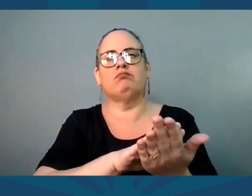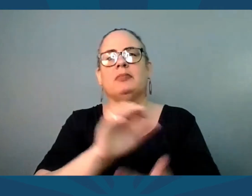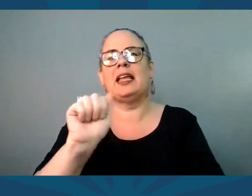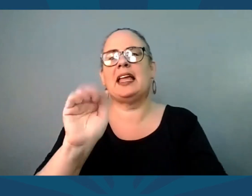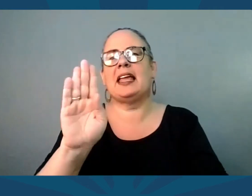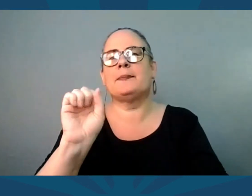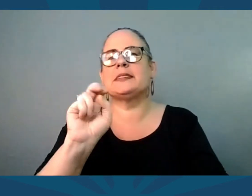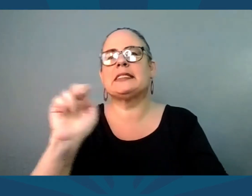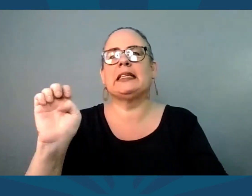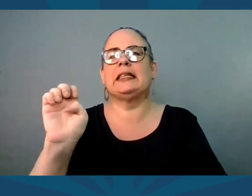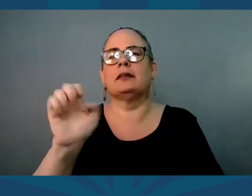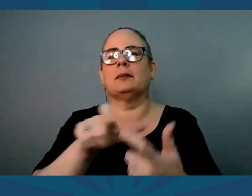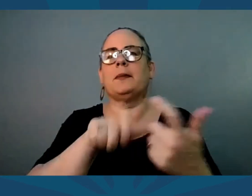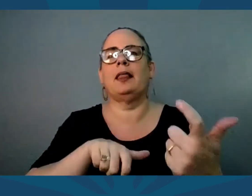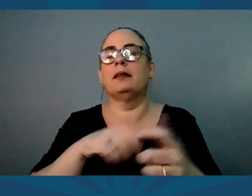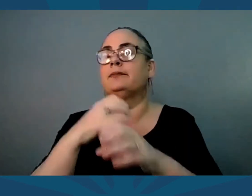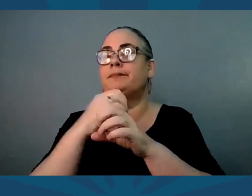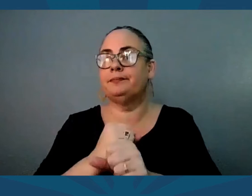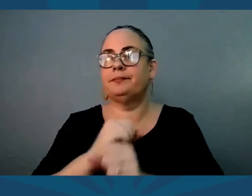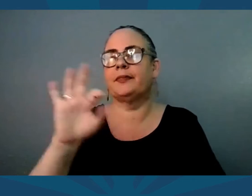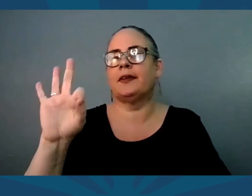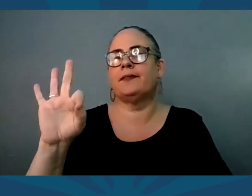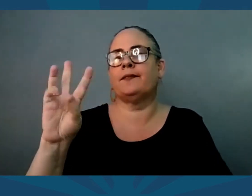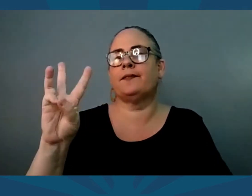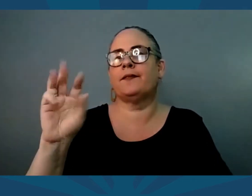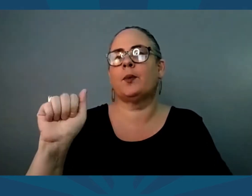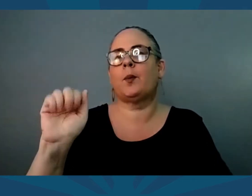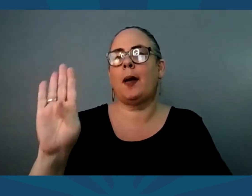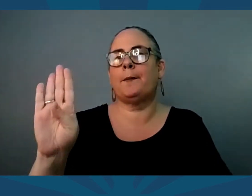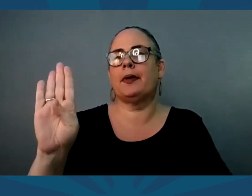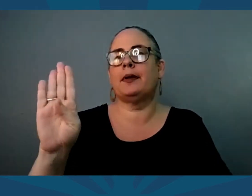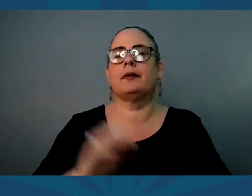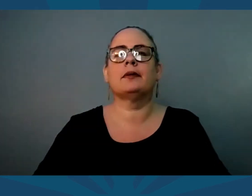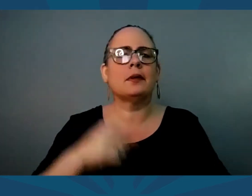Number 3, Federal Write-in Absentee Ballot,